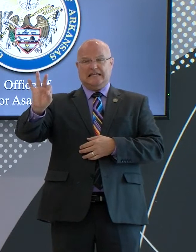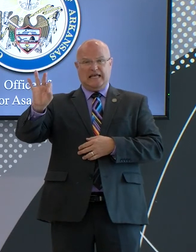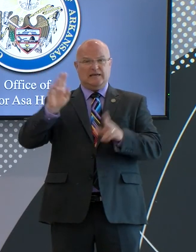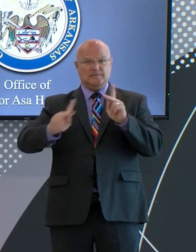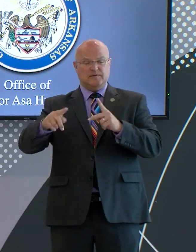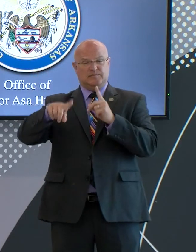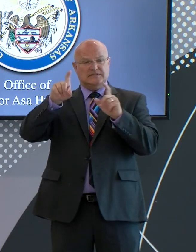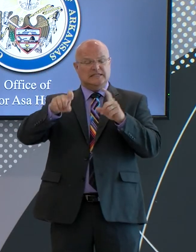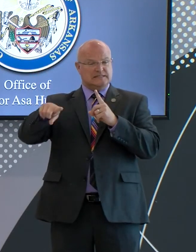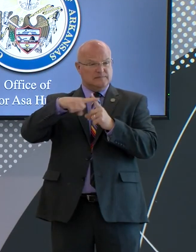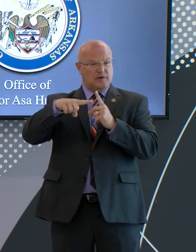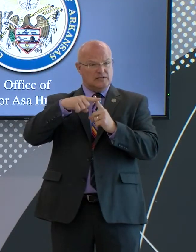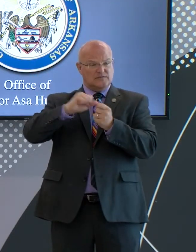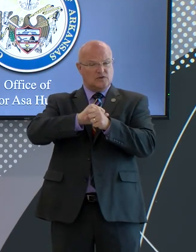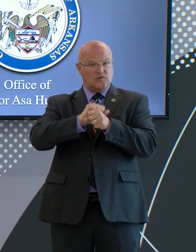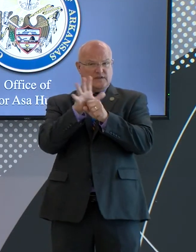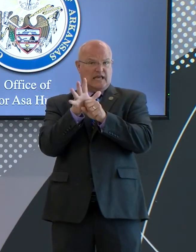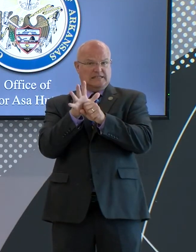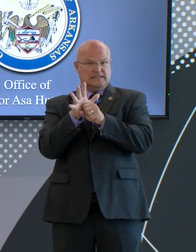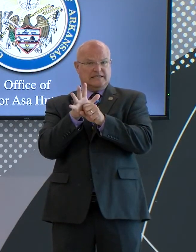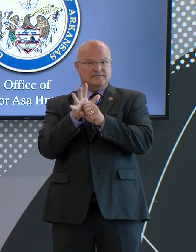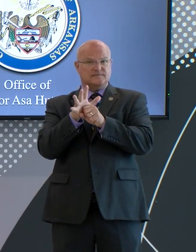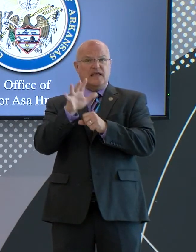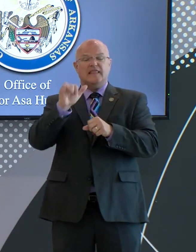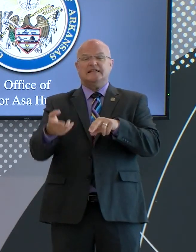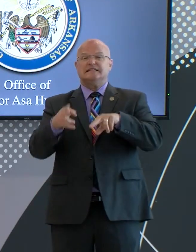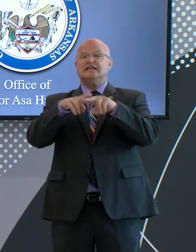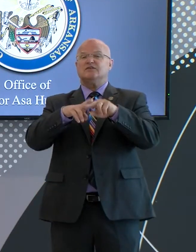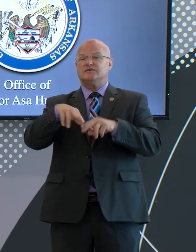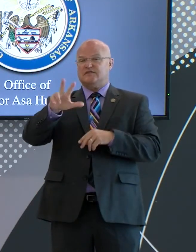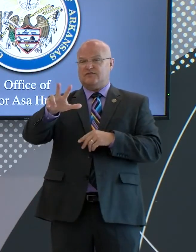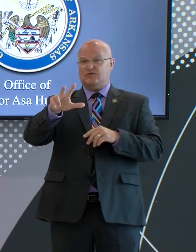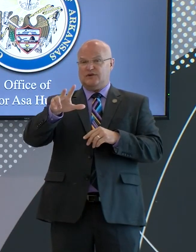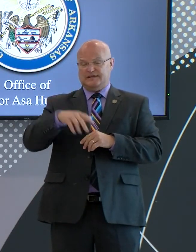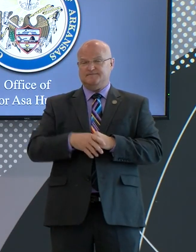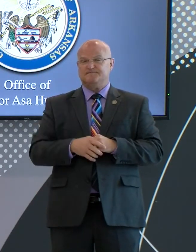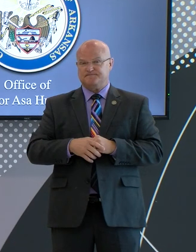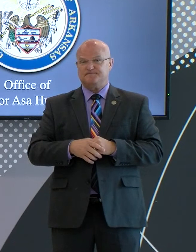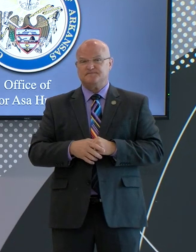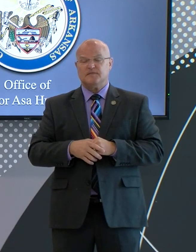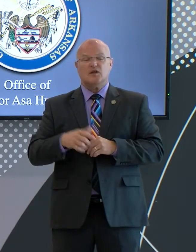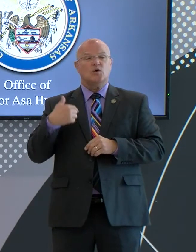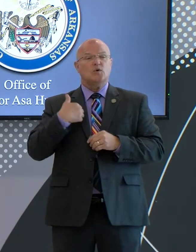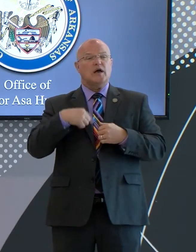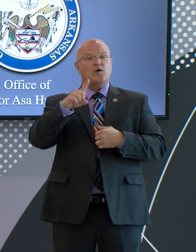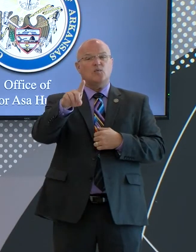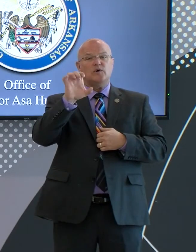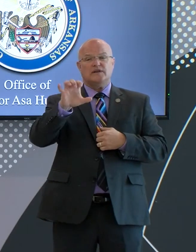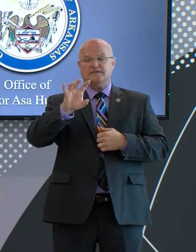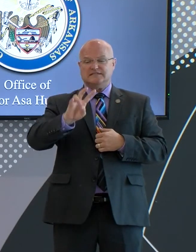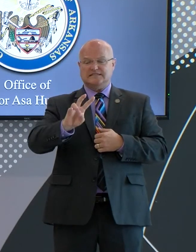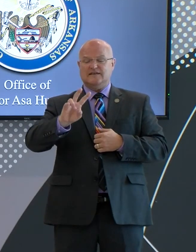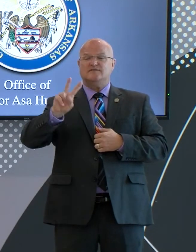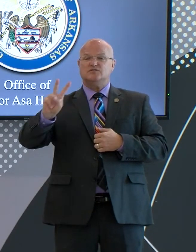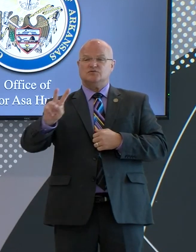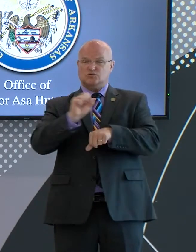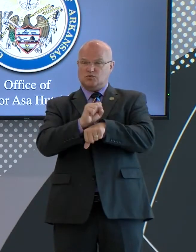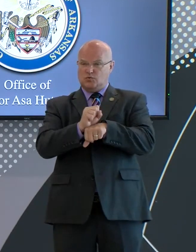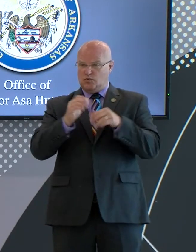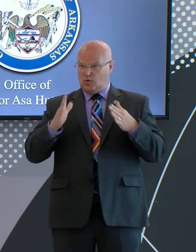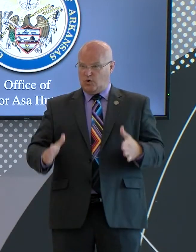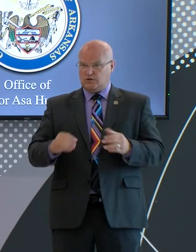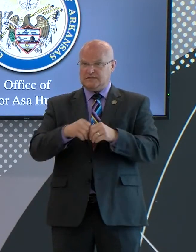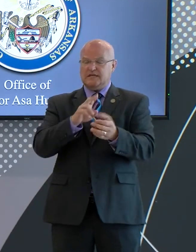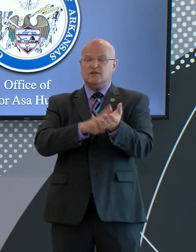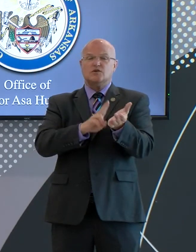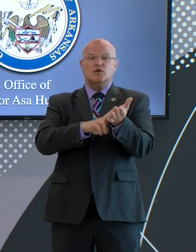have tested positive for COVID-19. That's an increase of 3 from yesterday. And we have 172 workers in